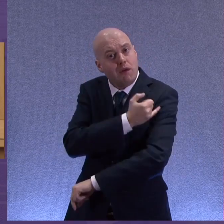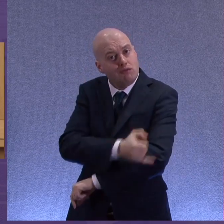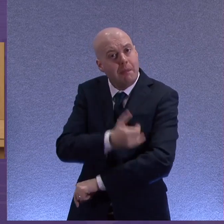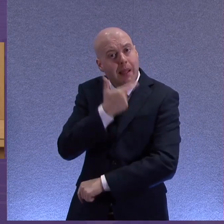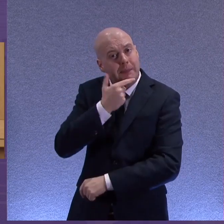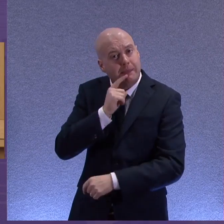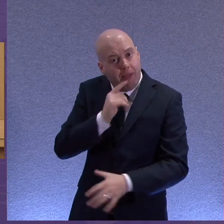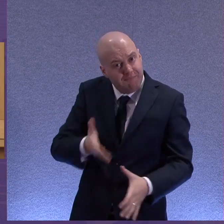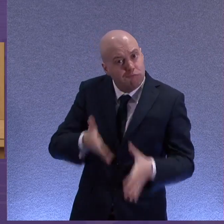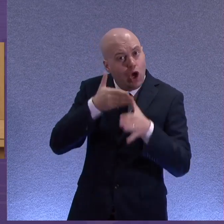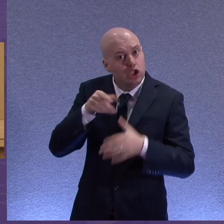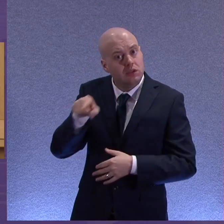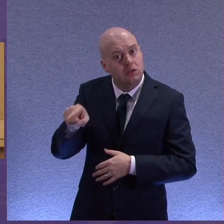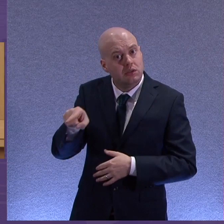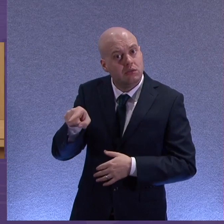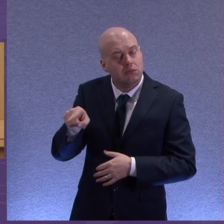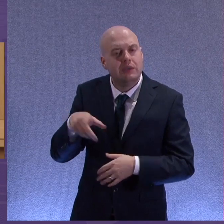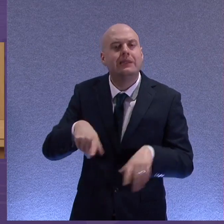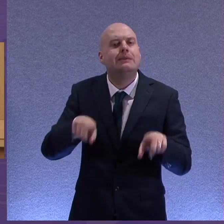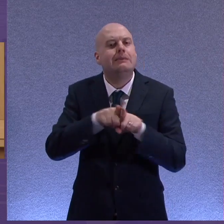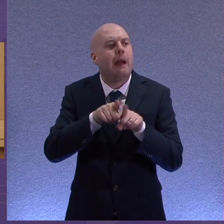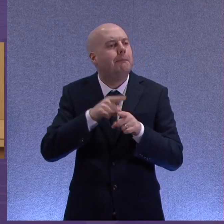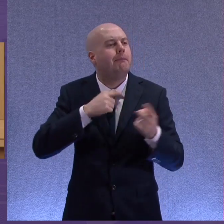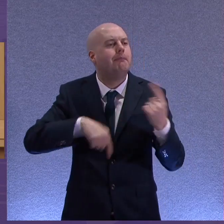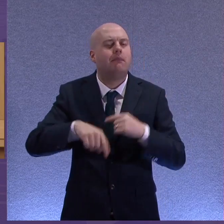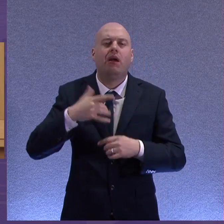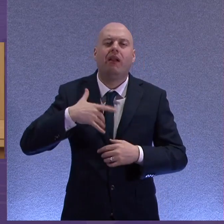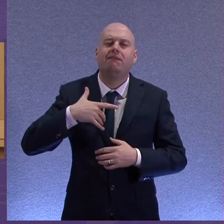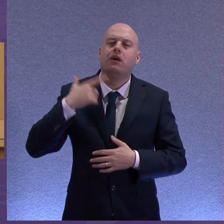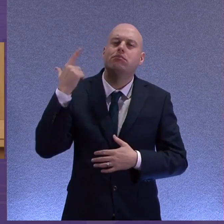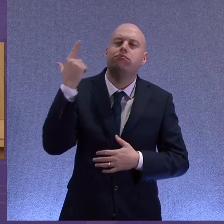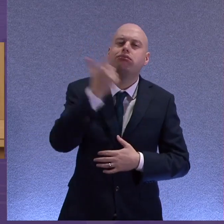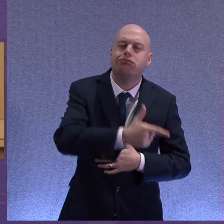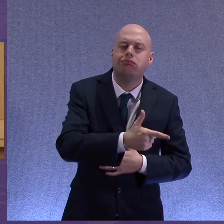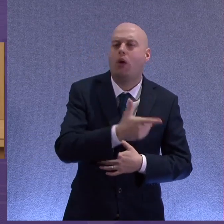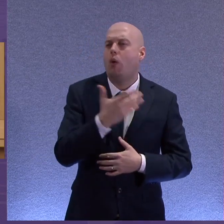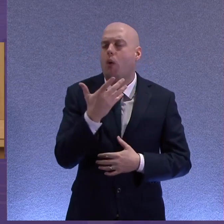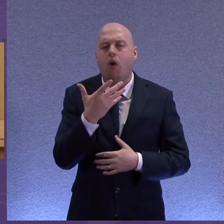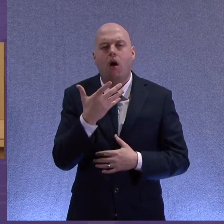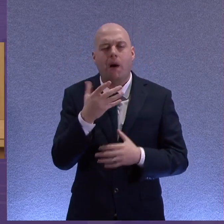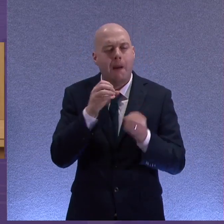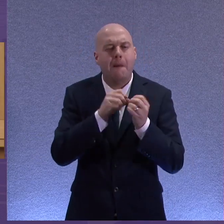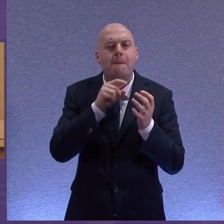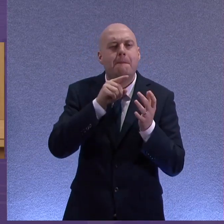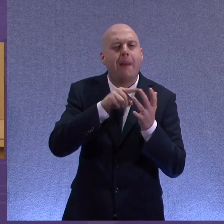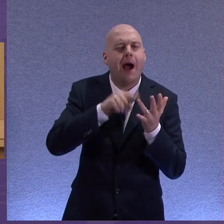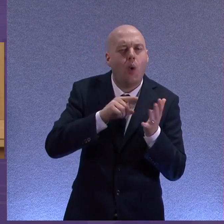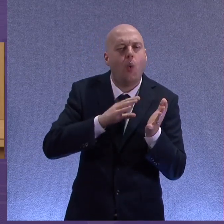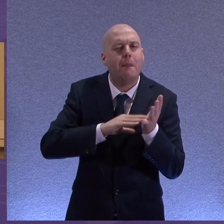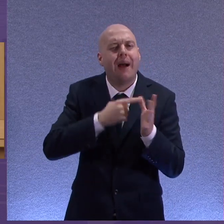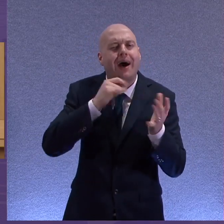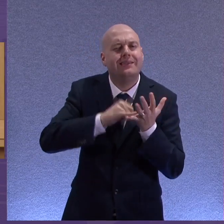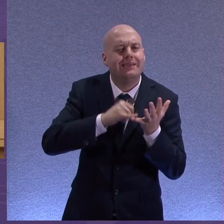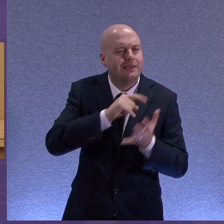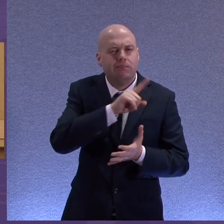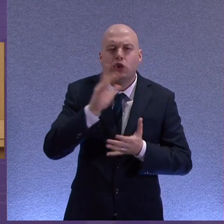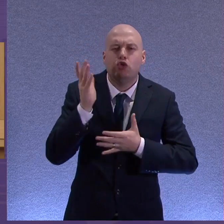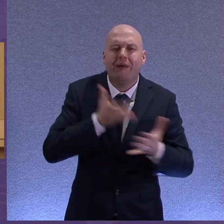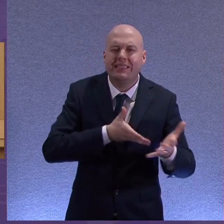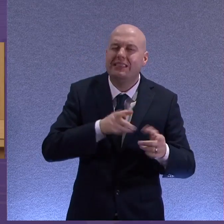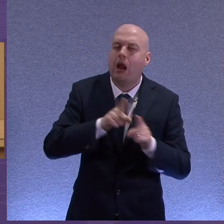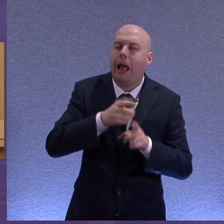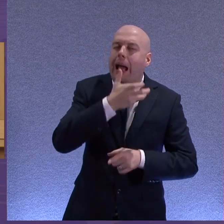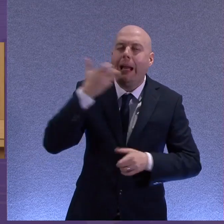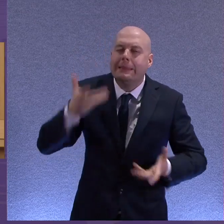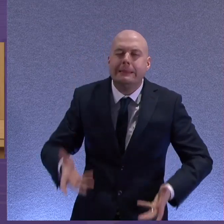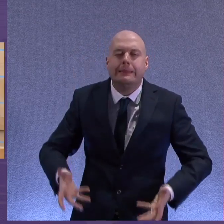areas, that suppliers of wood fuel and biomass are essential services that people can continue to use to heat their homes? Thank